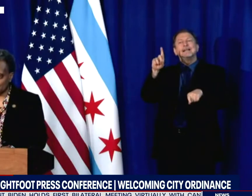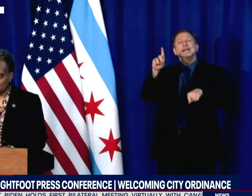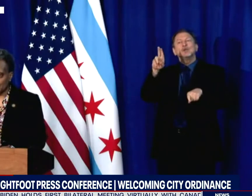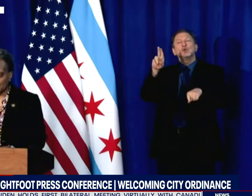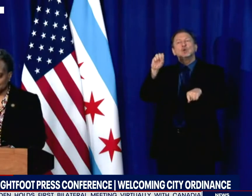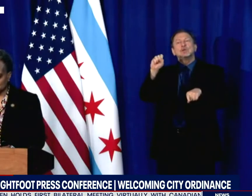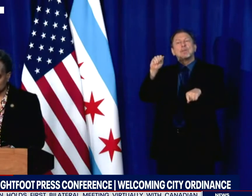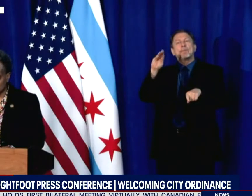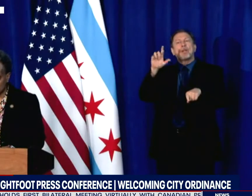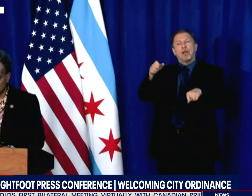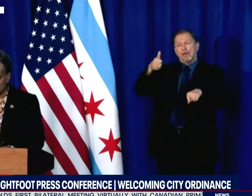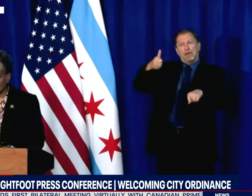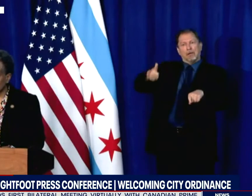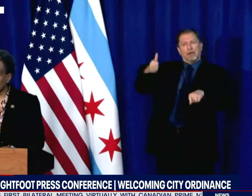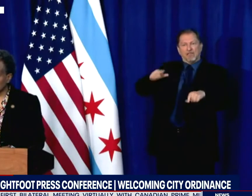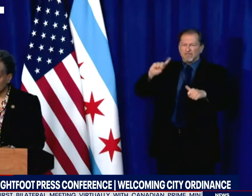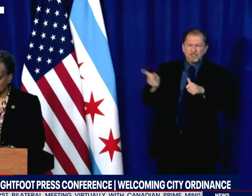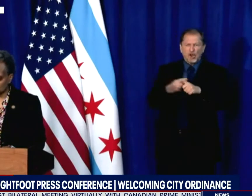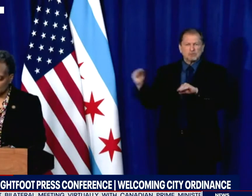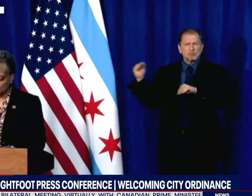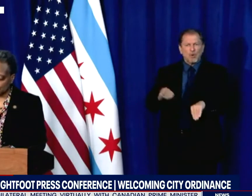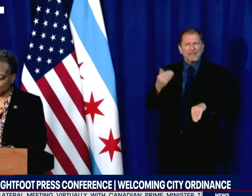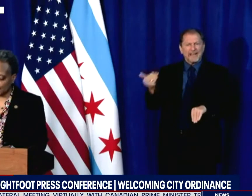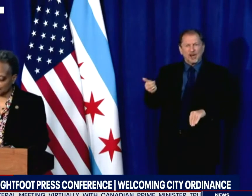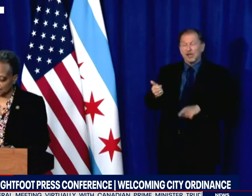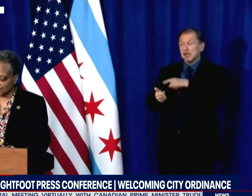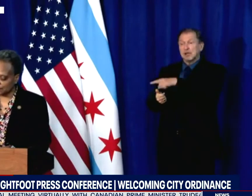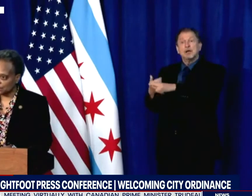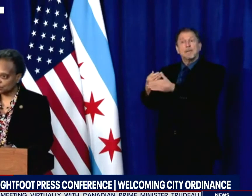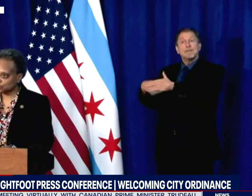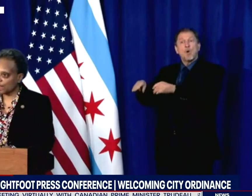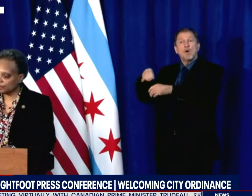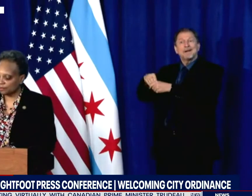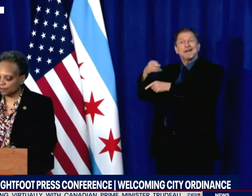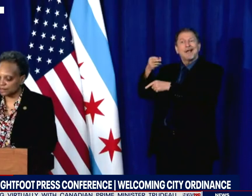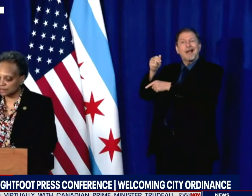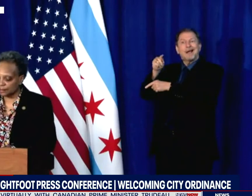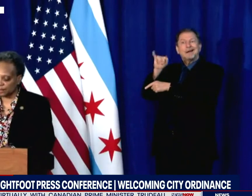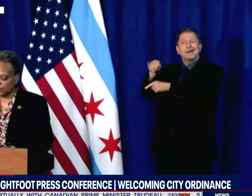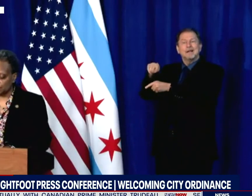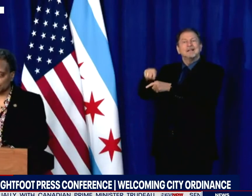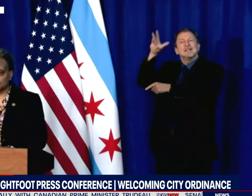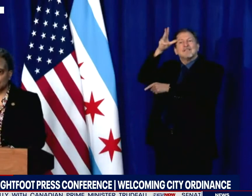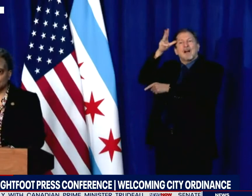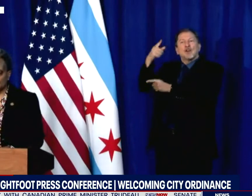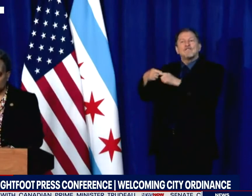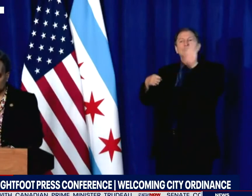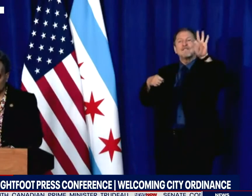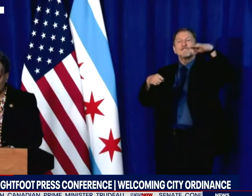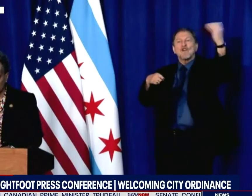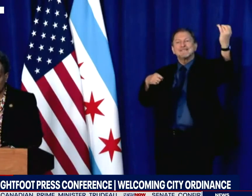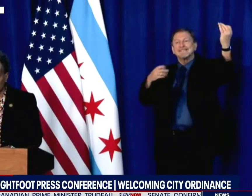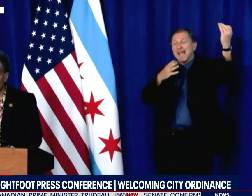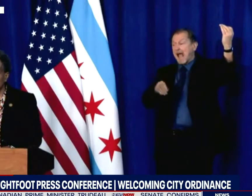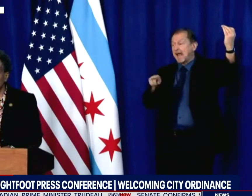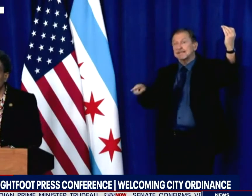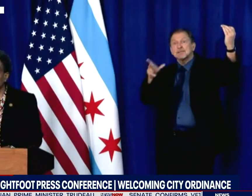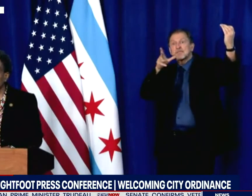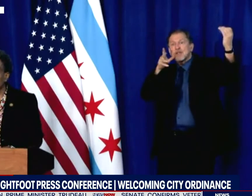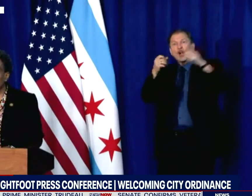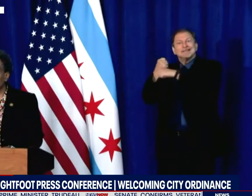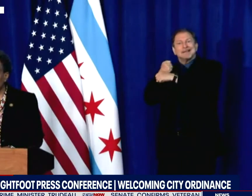himself, a Haitian son of a French sailor and a black slave who traveled up the Mississippi with his Native American wife